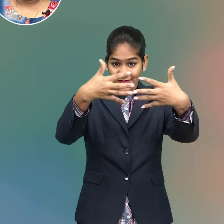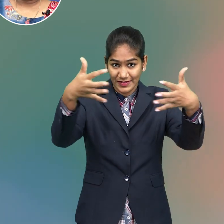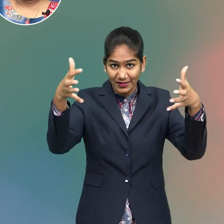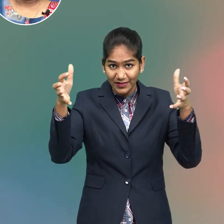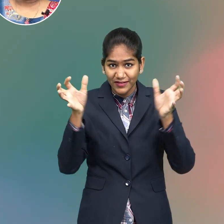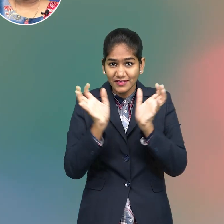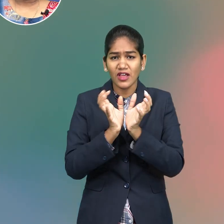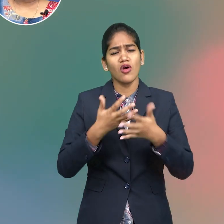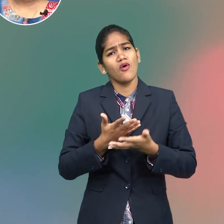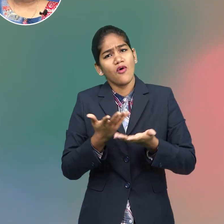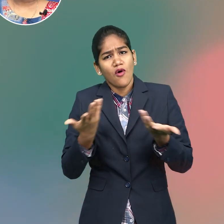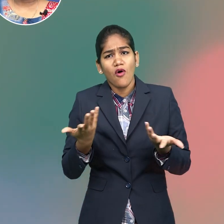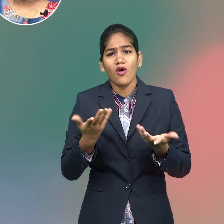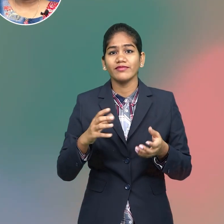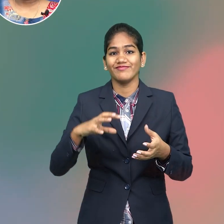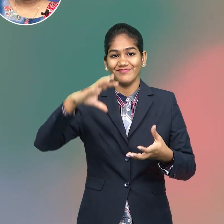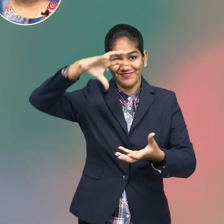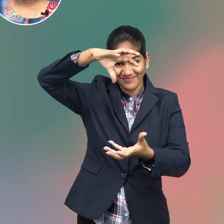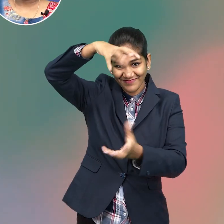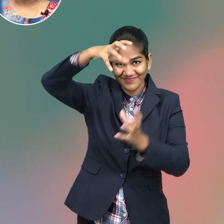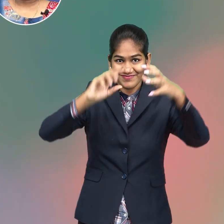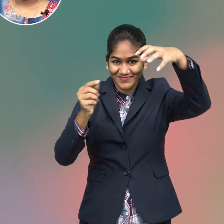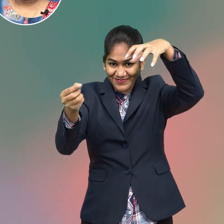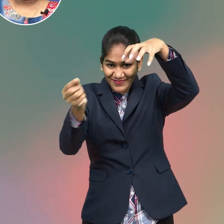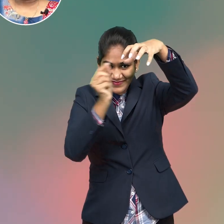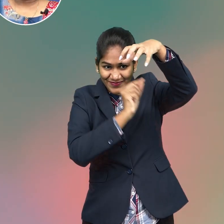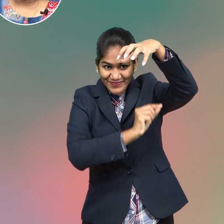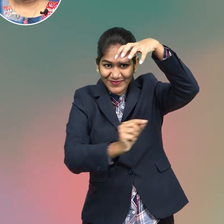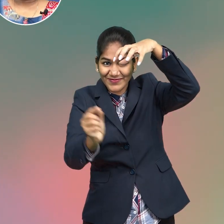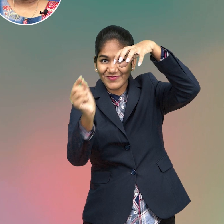Latitude or distance from the equator.